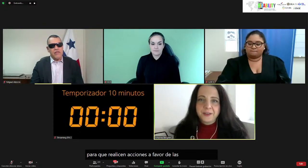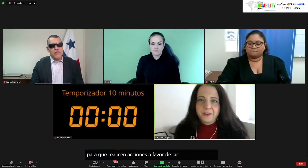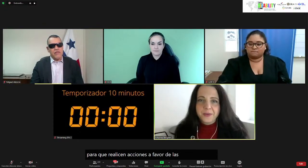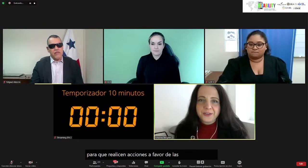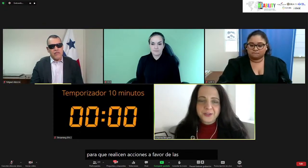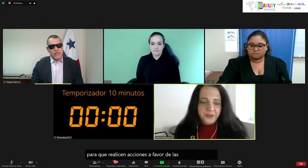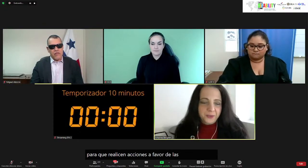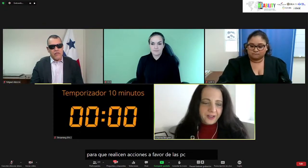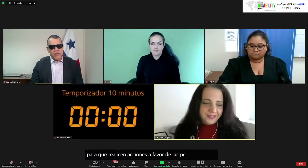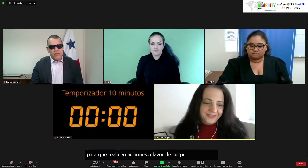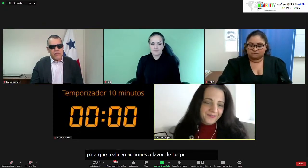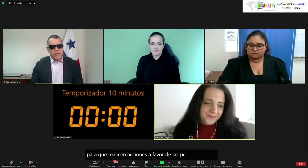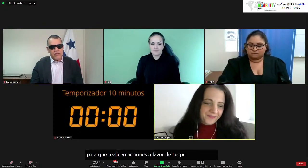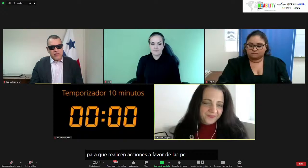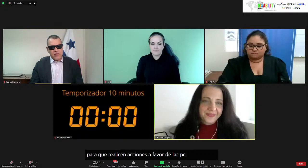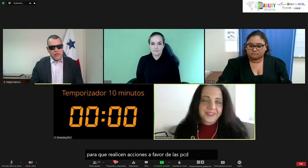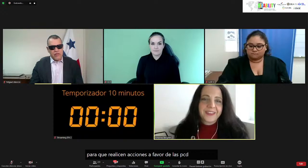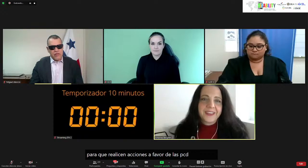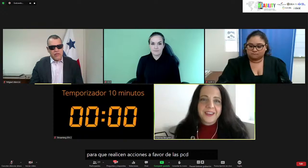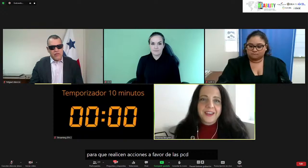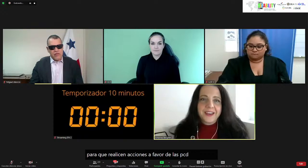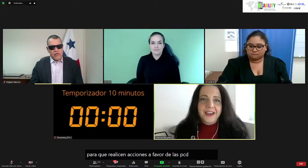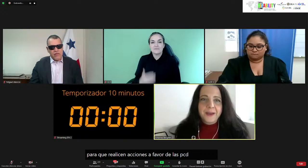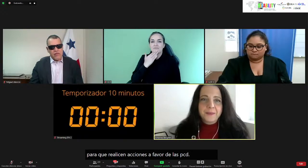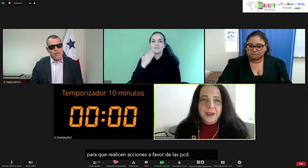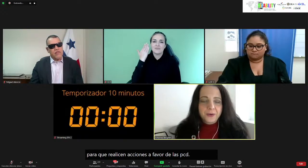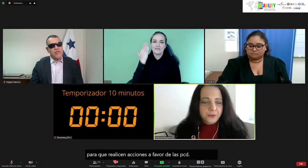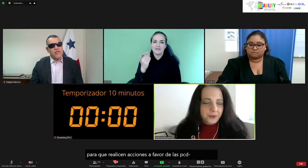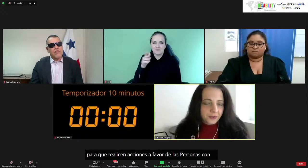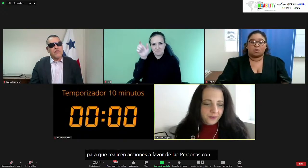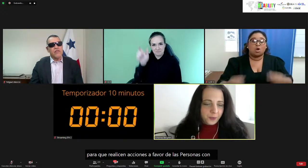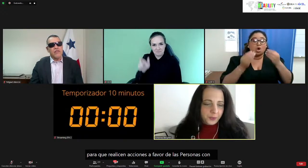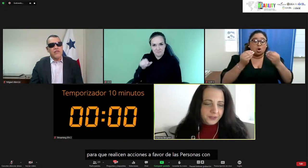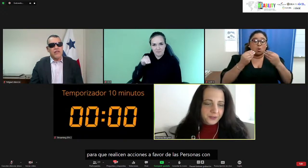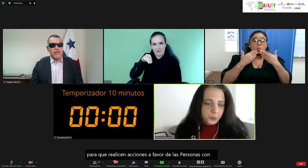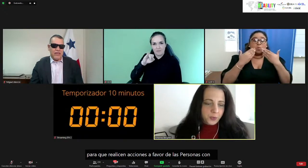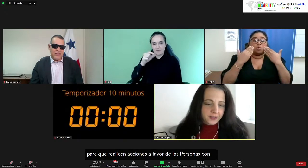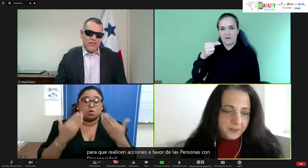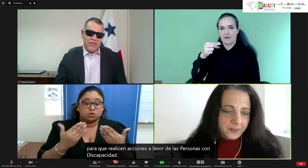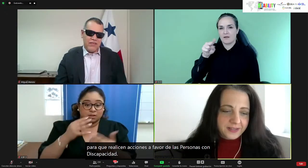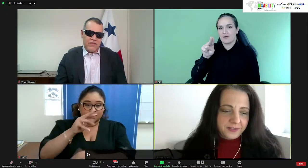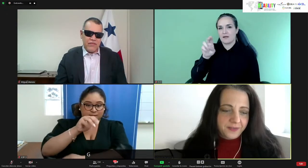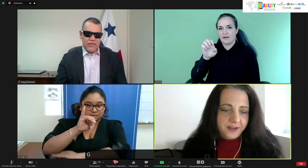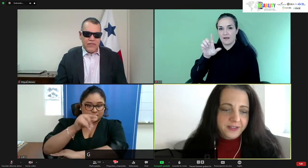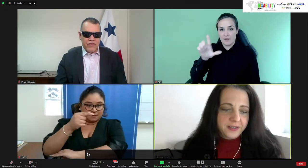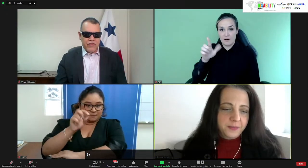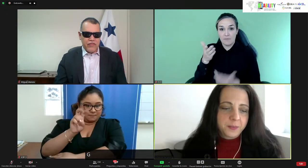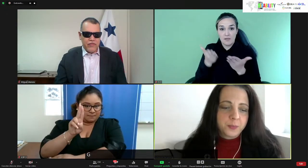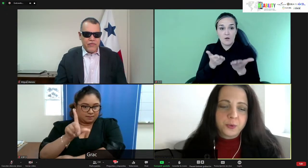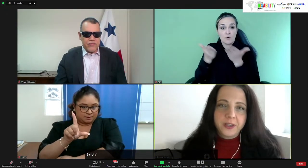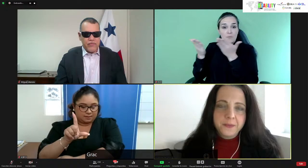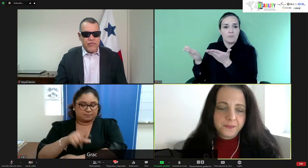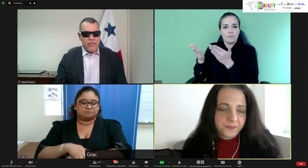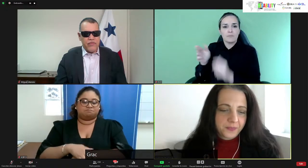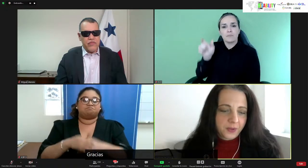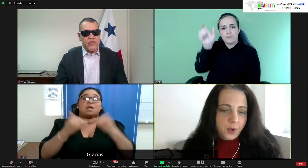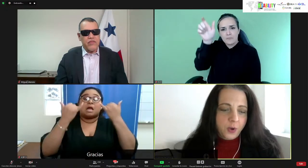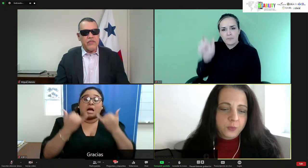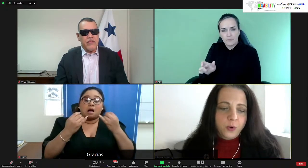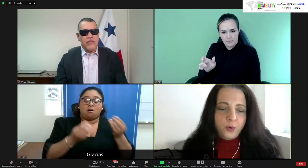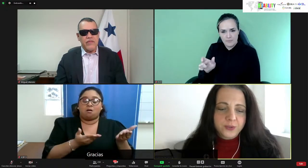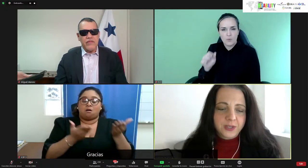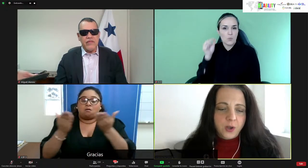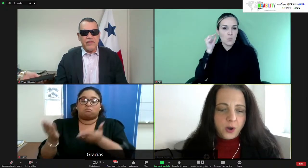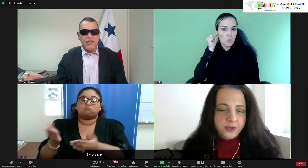thank you very much miguel i am now looking forward to welcome estefania mi puri